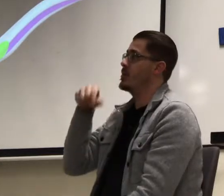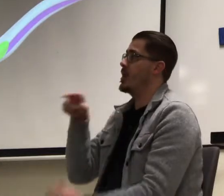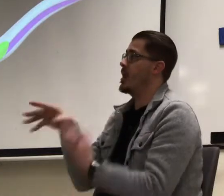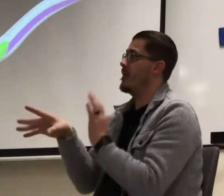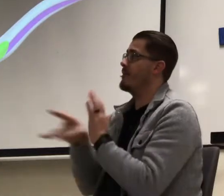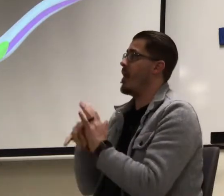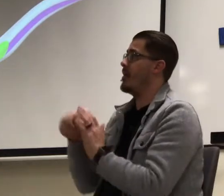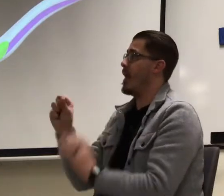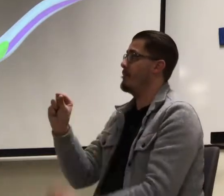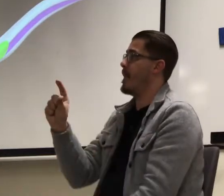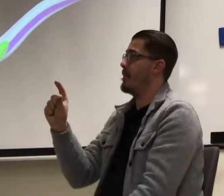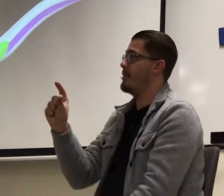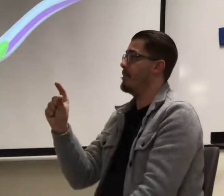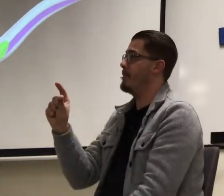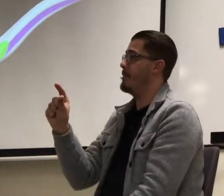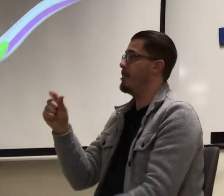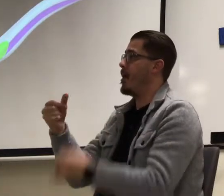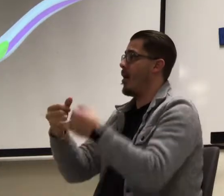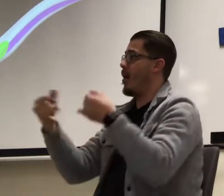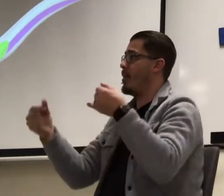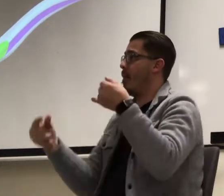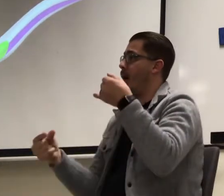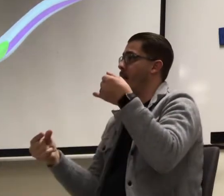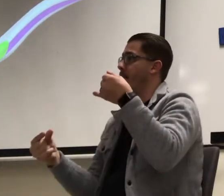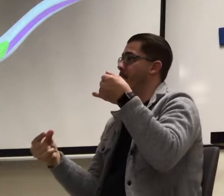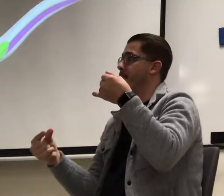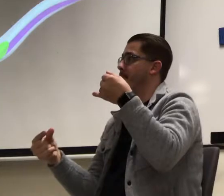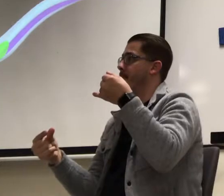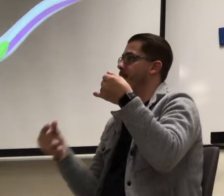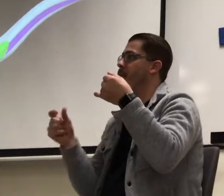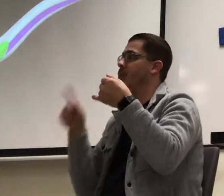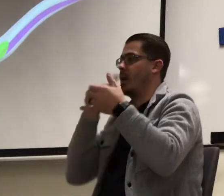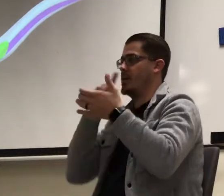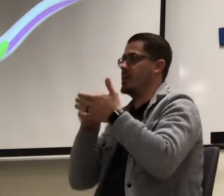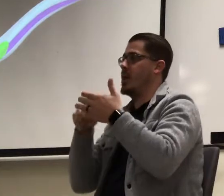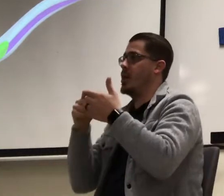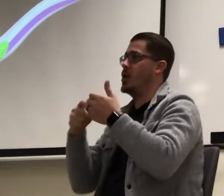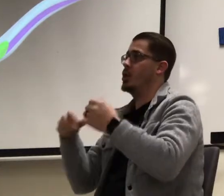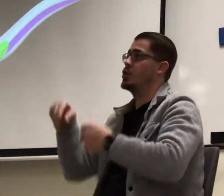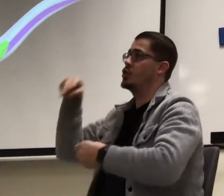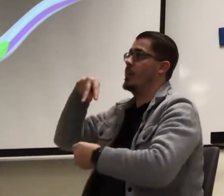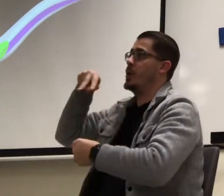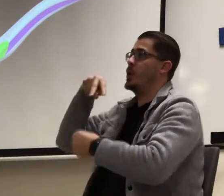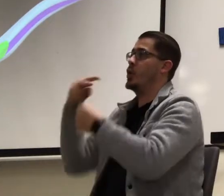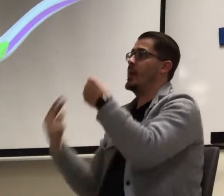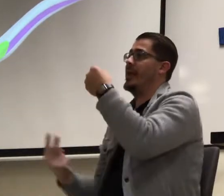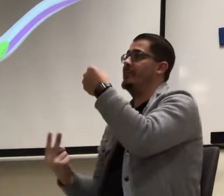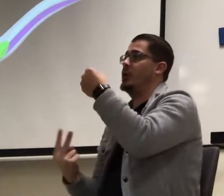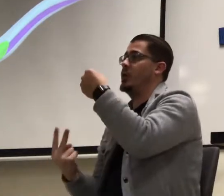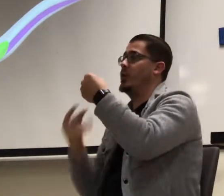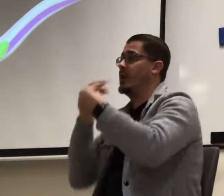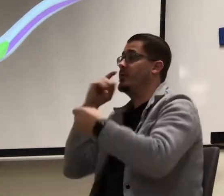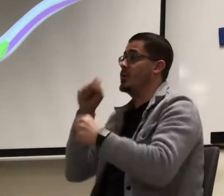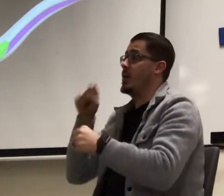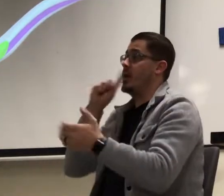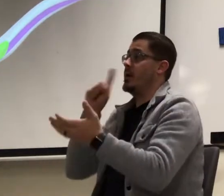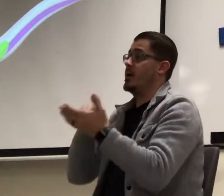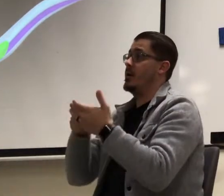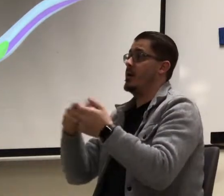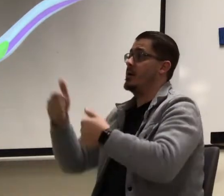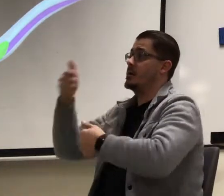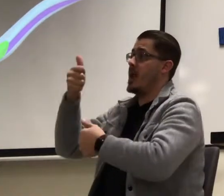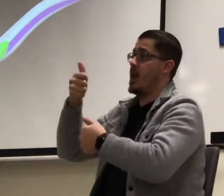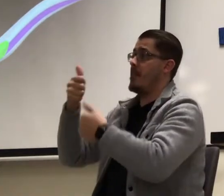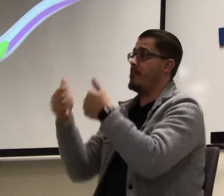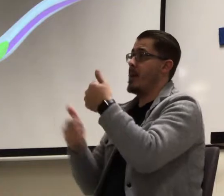bump on the bottom, you can tell the superior from the inferior aspect. So if you can tell top from bottom, medial